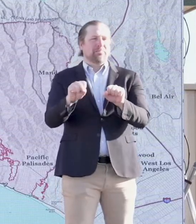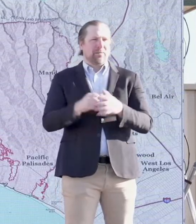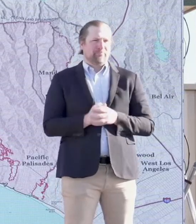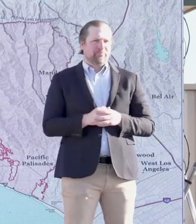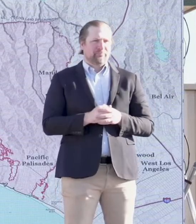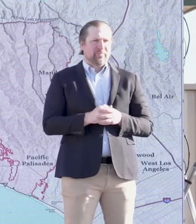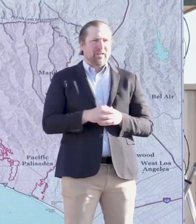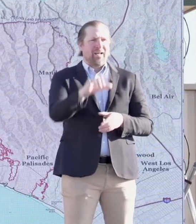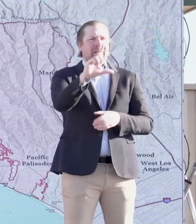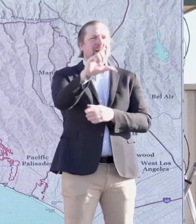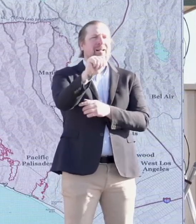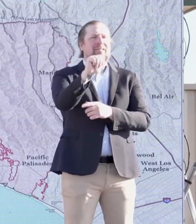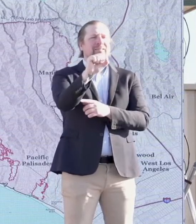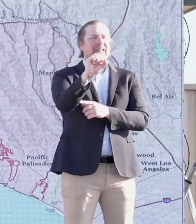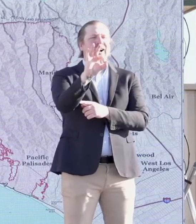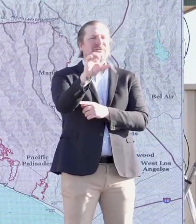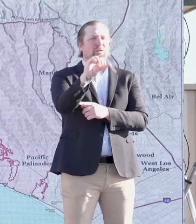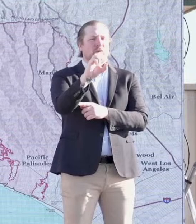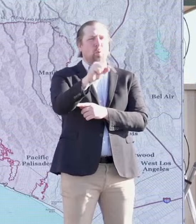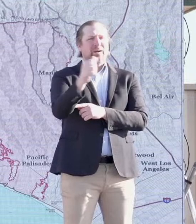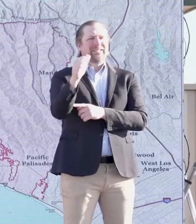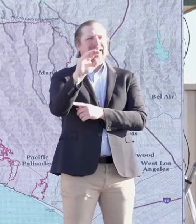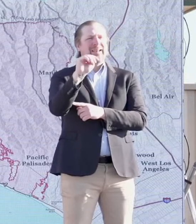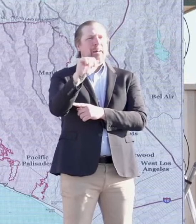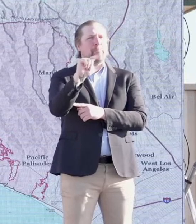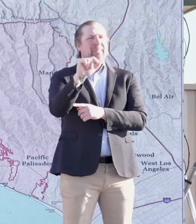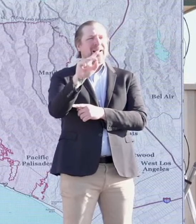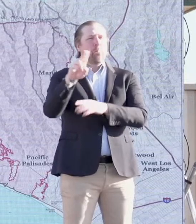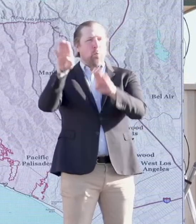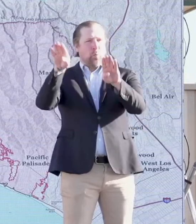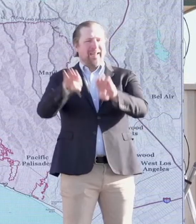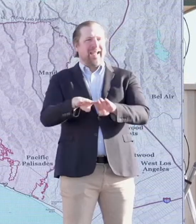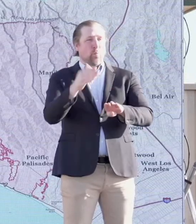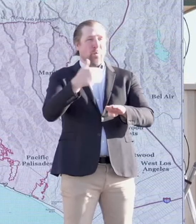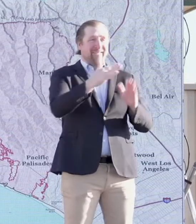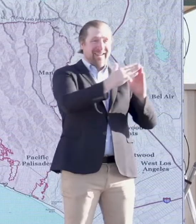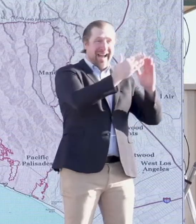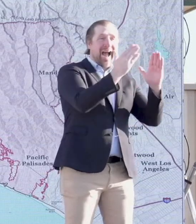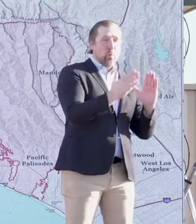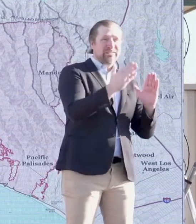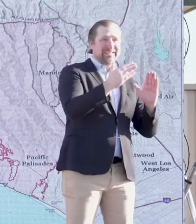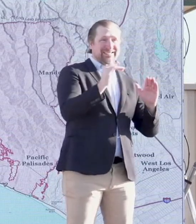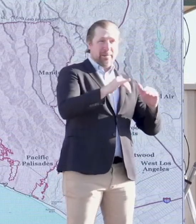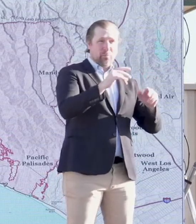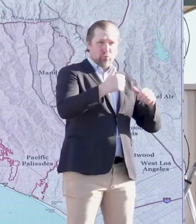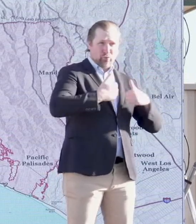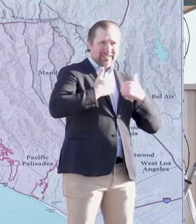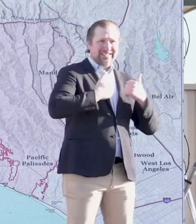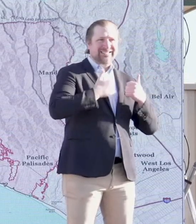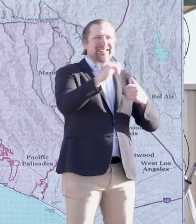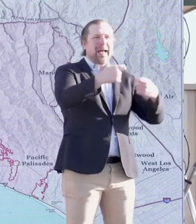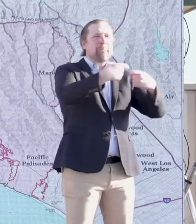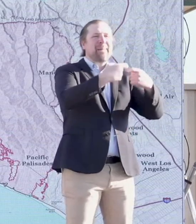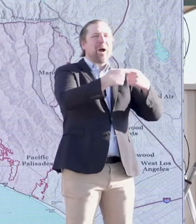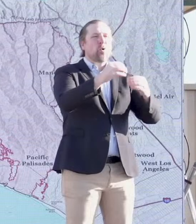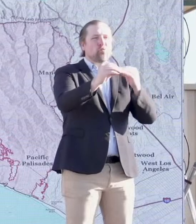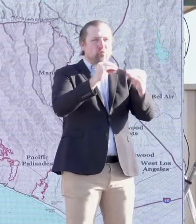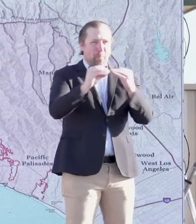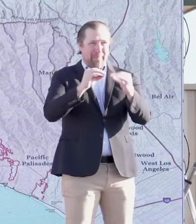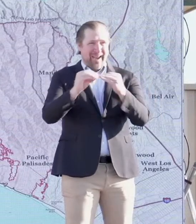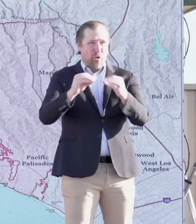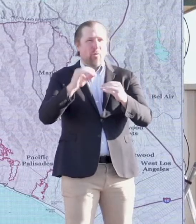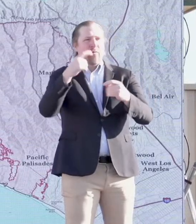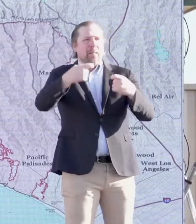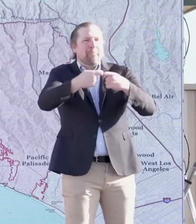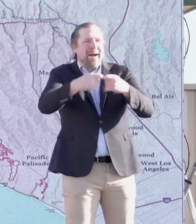Lost floors in the Malibu Canyon area, still along that coast, we have those homes and those residences still doing the utility repair and having resources inside